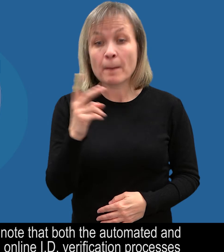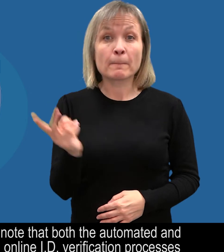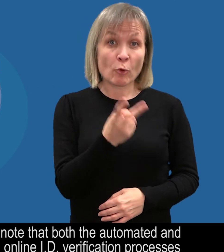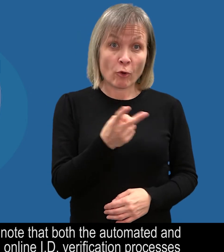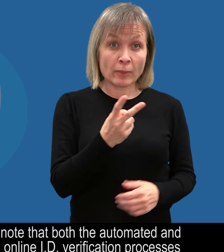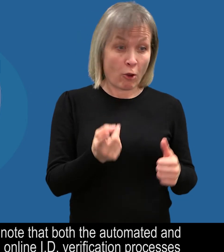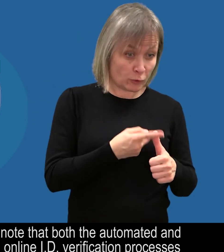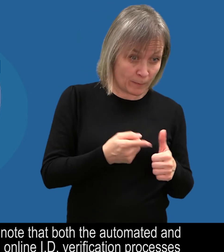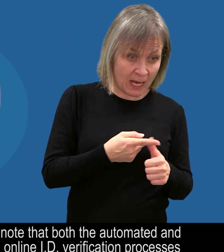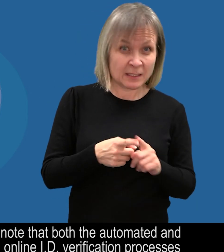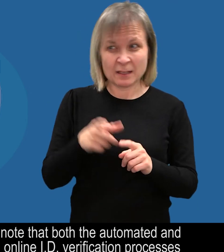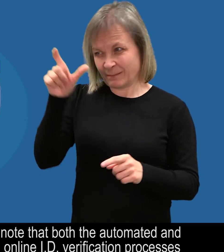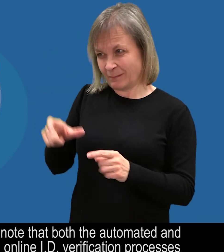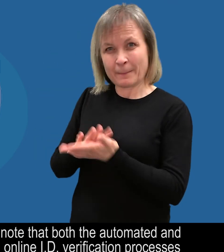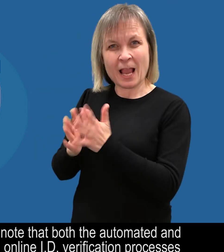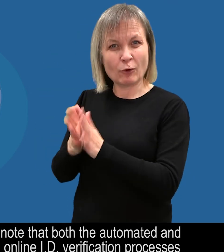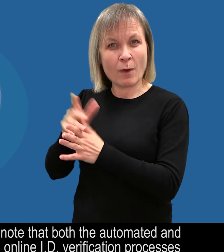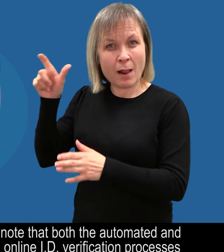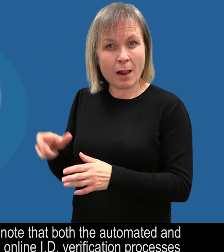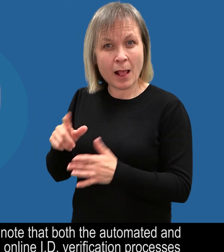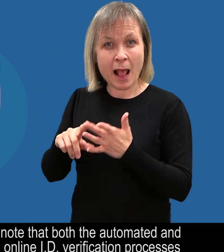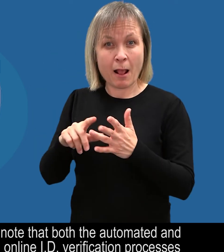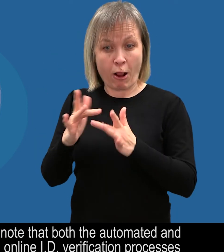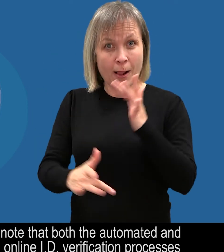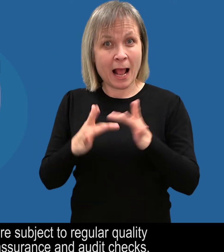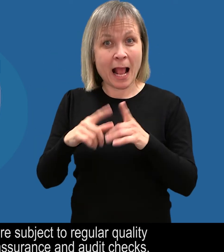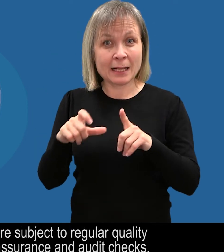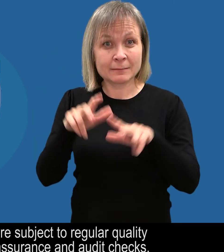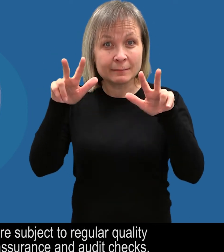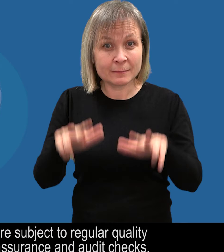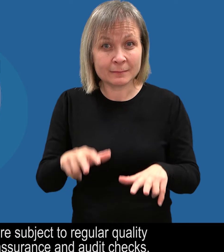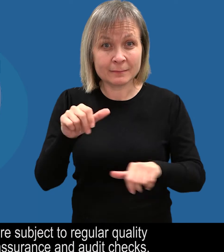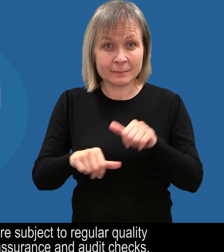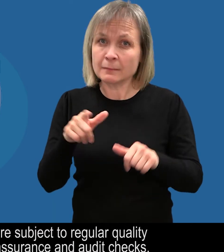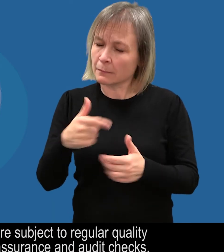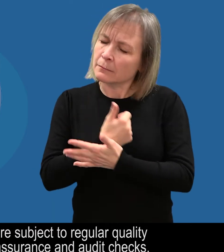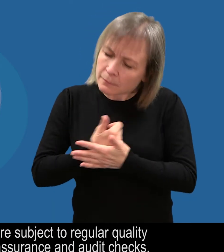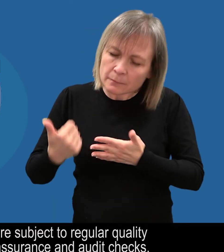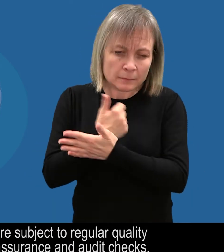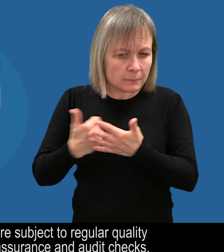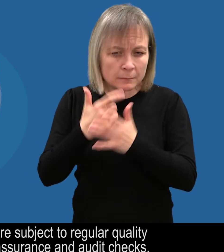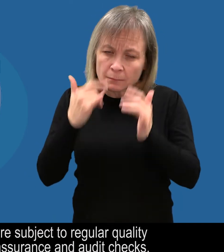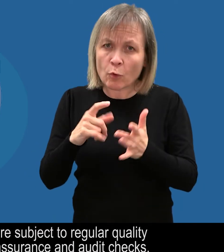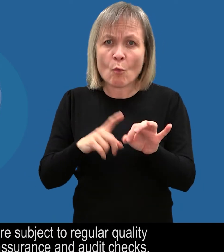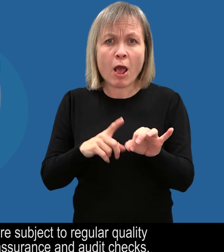Please note that both the automated and manual online ID verification processes are subject to regular quality assurance and